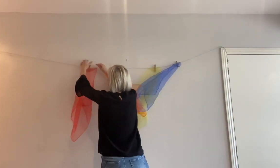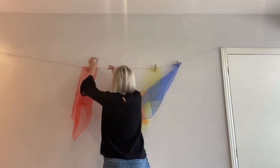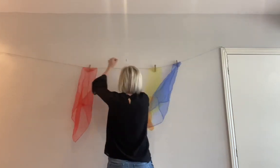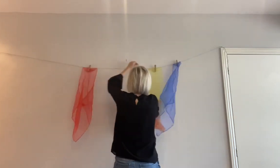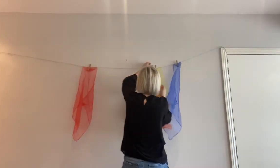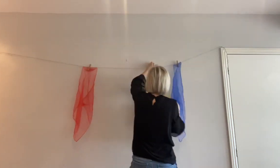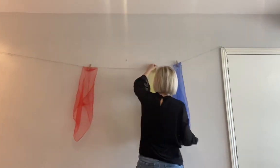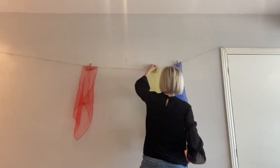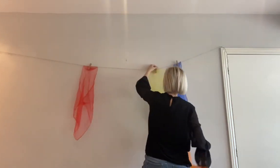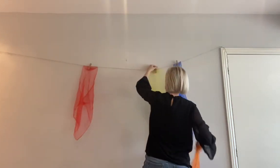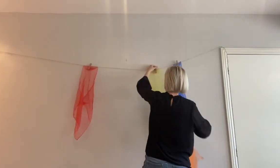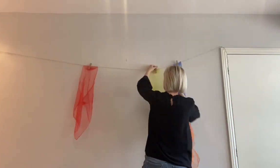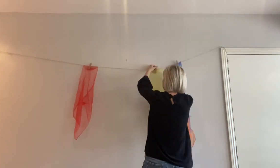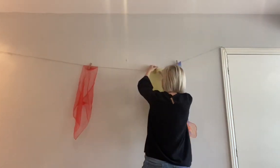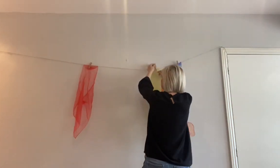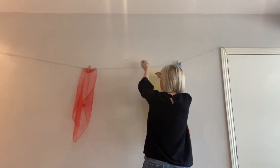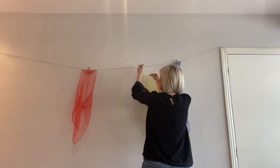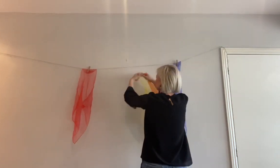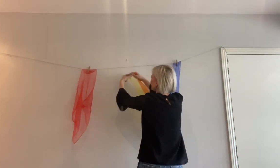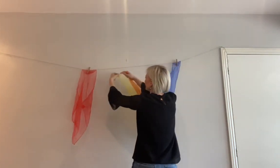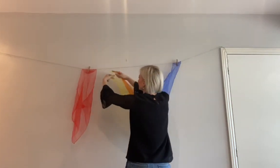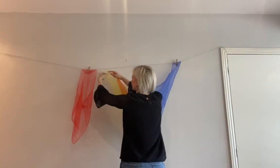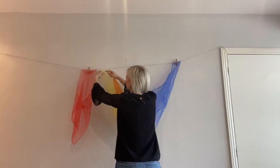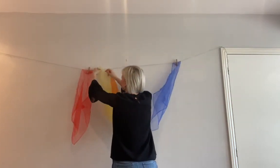Because we're going to make a whole rainbow of colours.